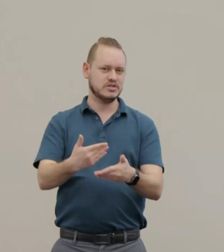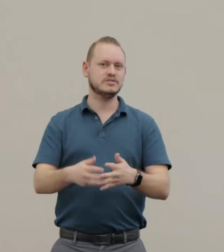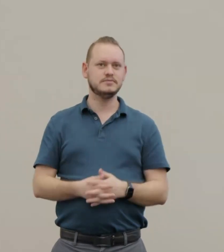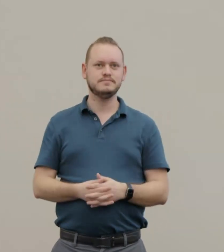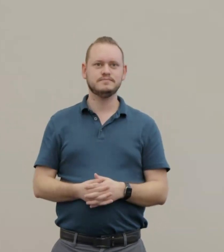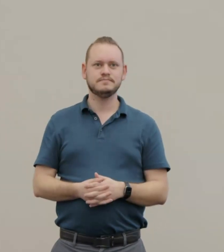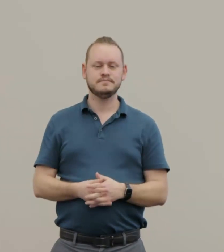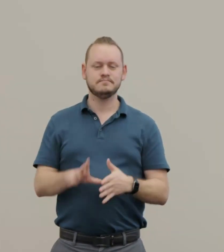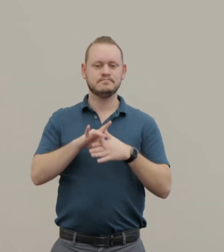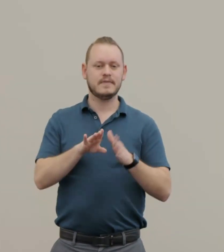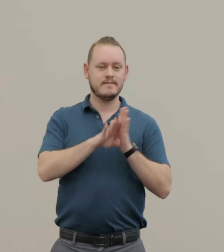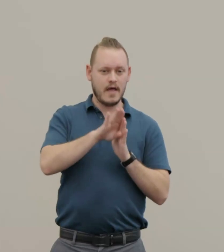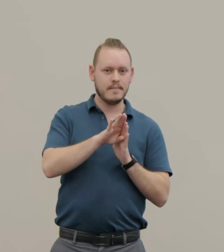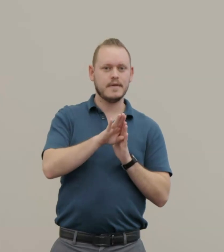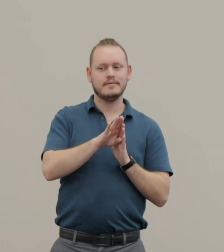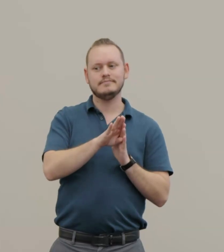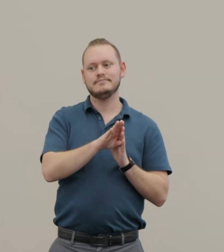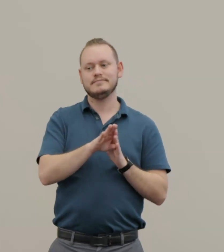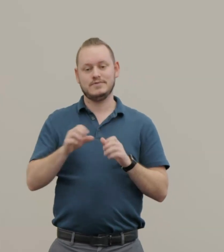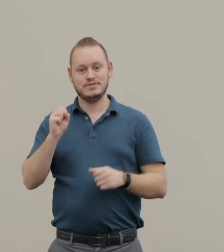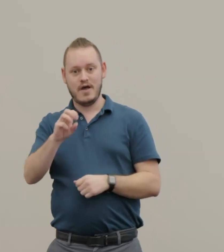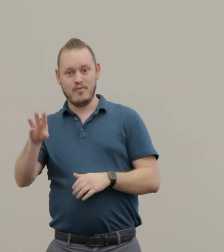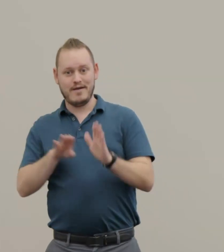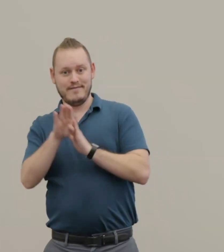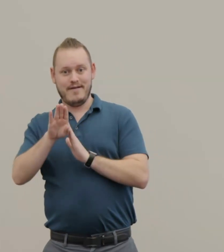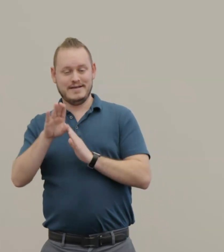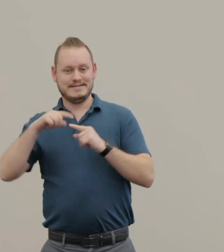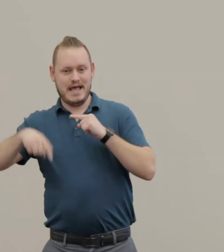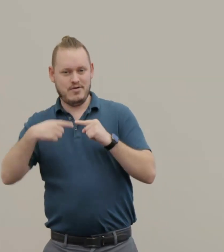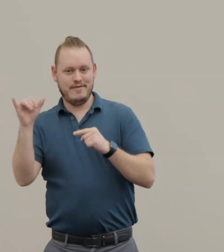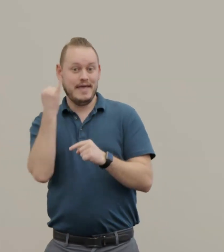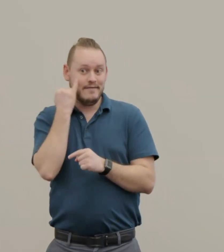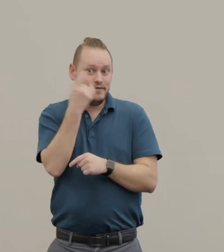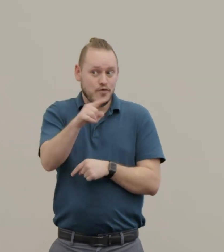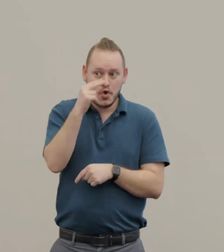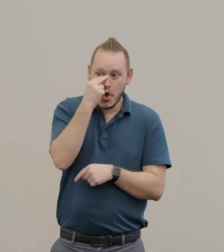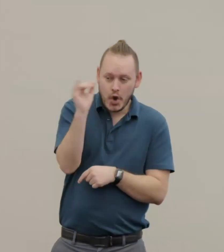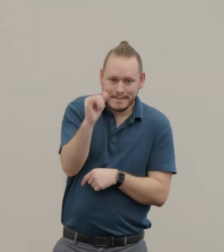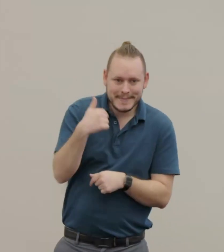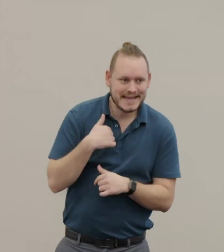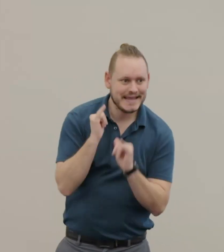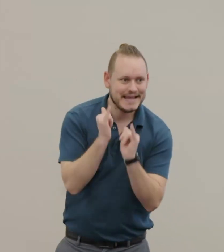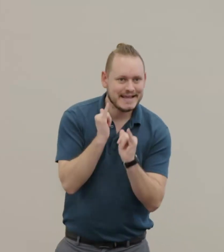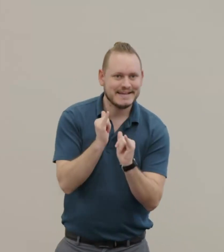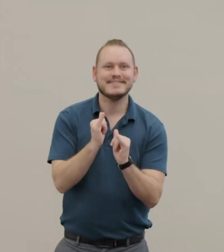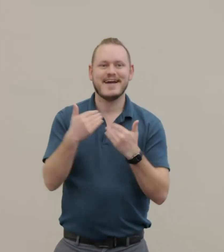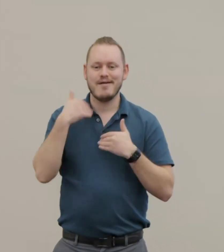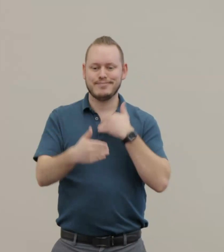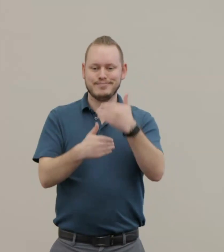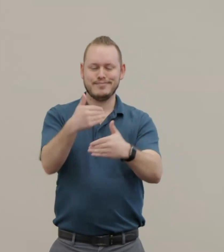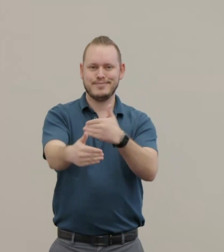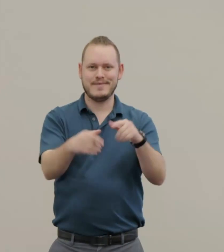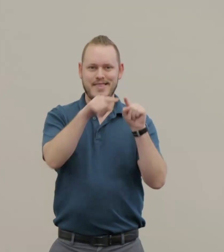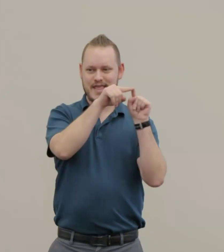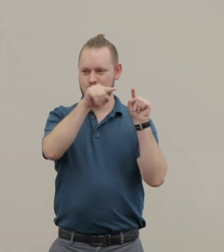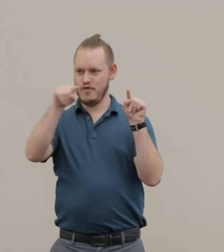content development lifecycle. It's also the software development lifecycle if you're a nerd like me. We have the stages in a linear